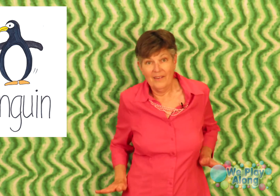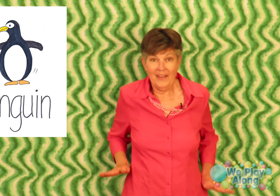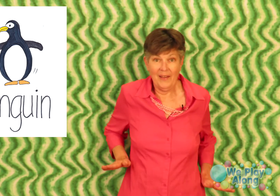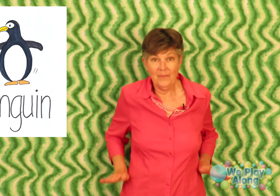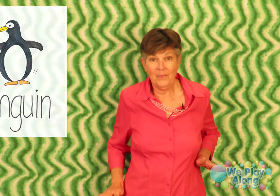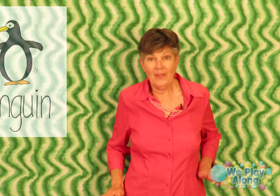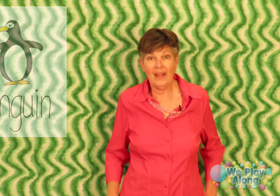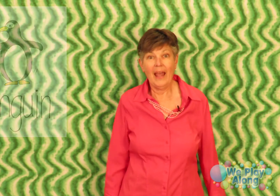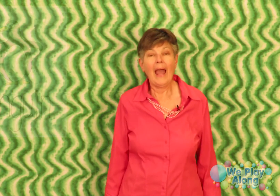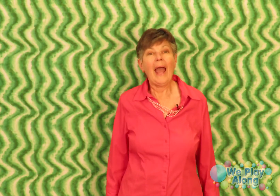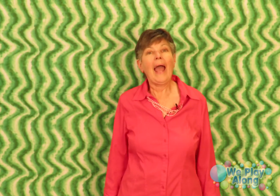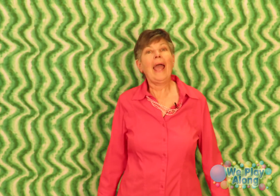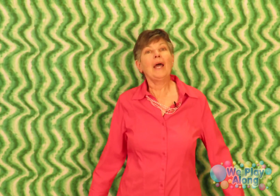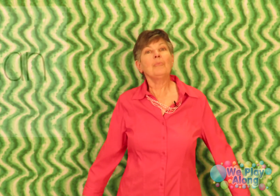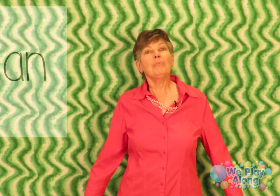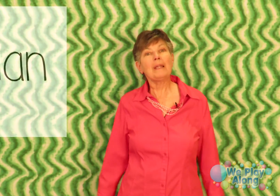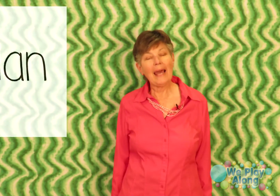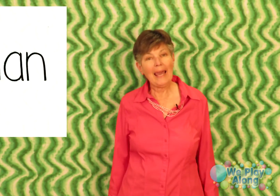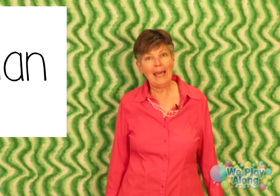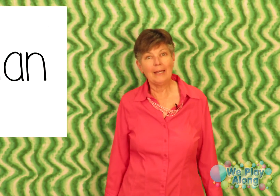Okay. And plan.